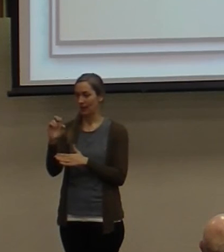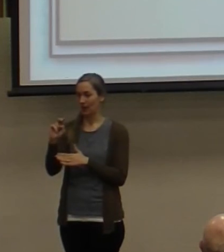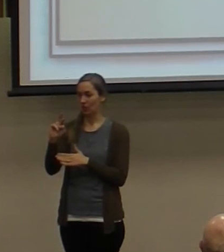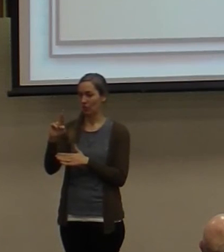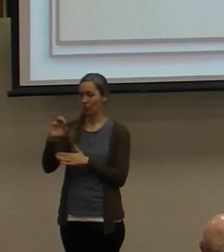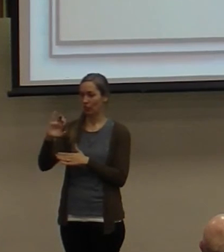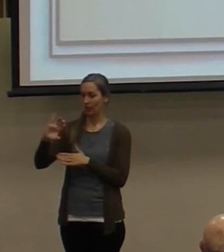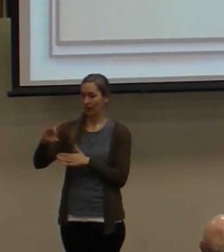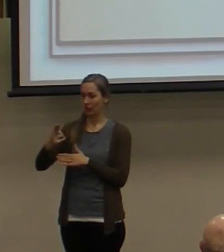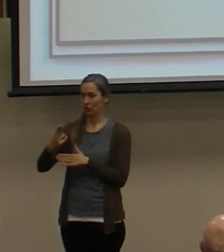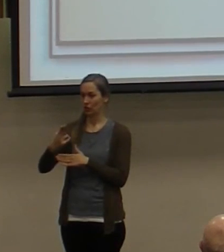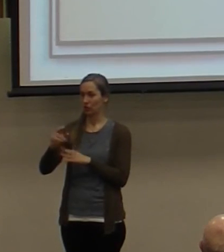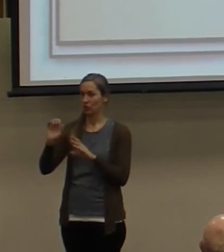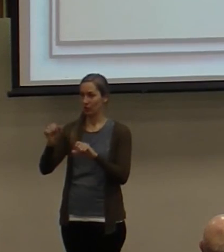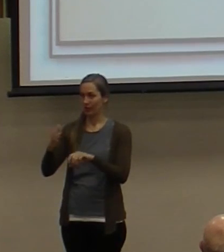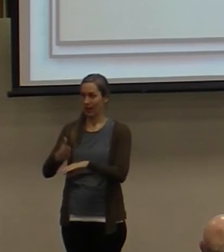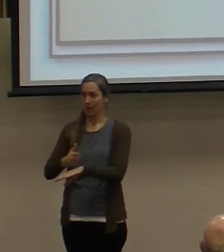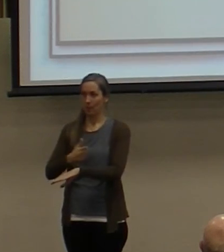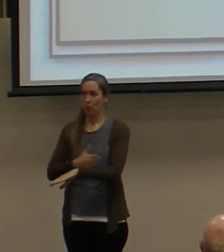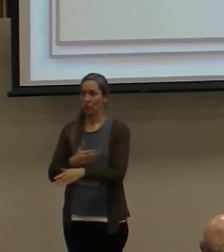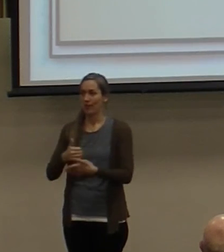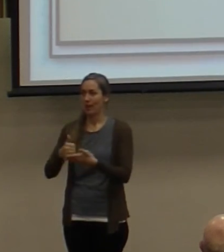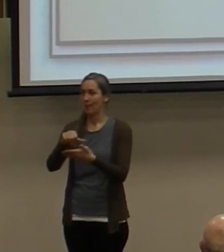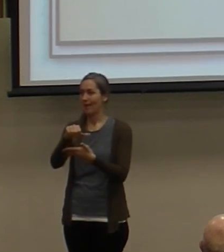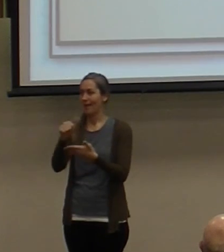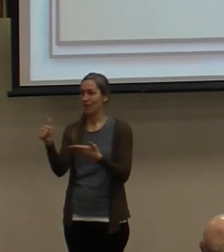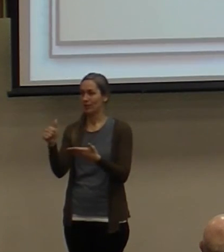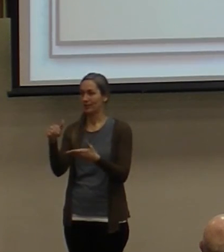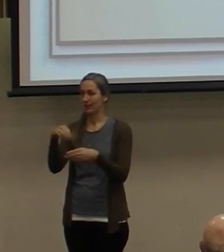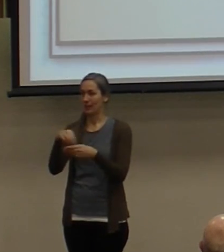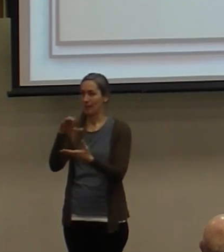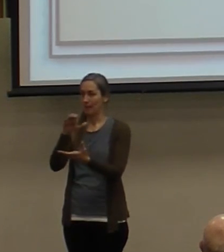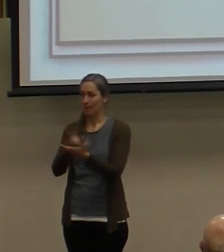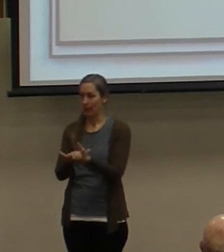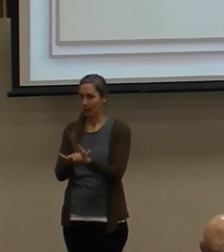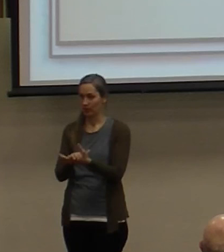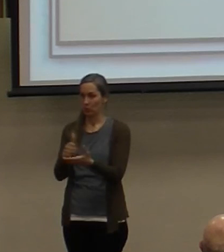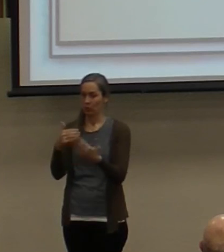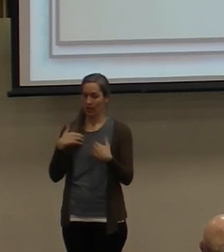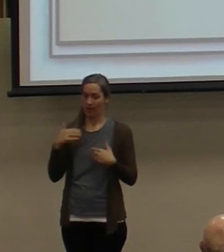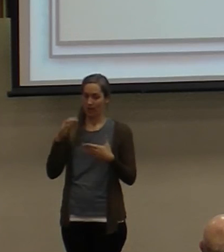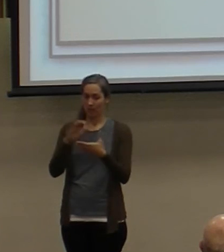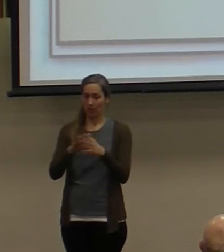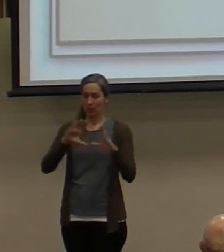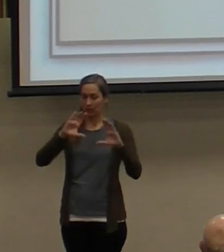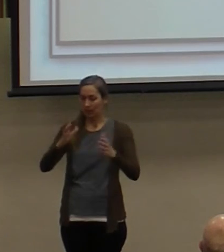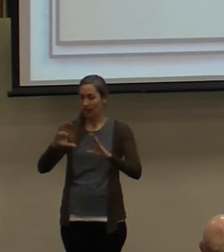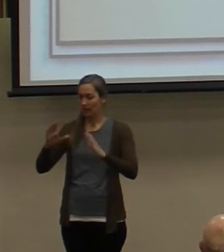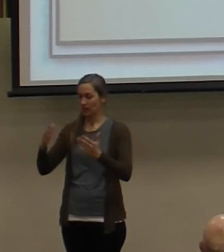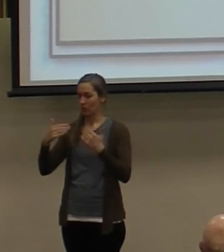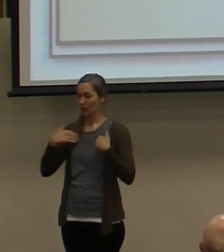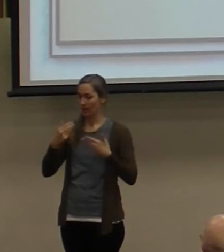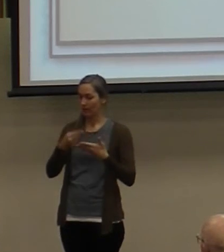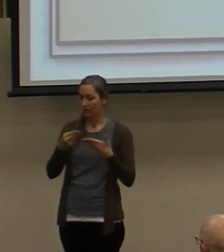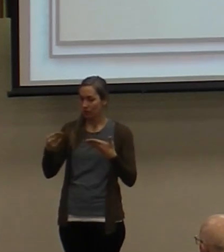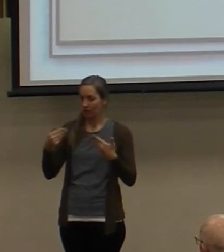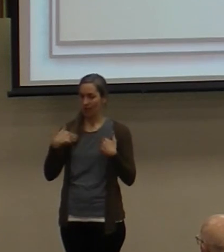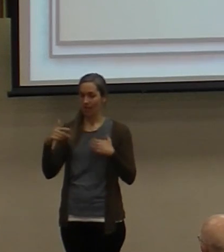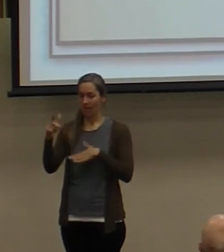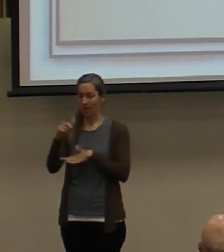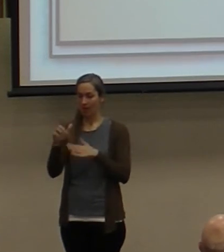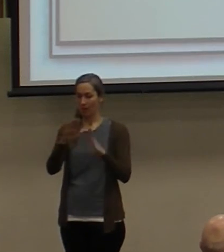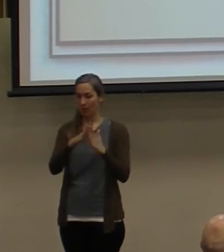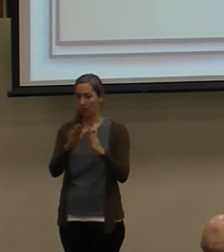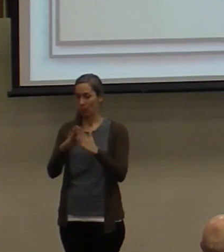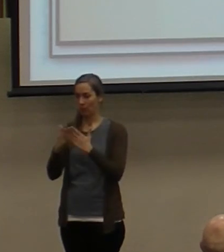and you can help others in their marriages. We've got marriage classes, we've got materials, we've got library books, we've got all kinds of